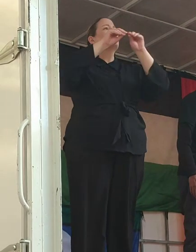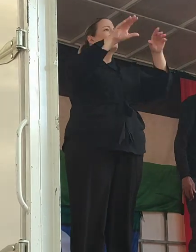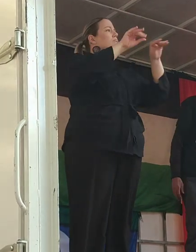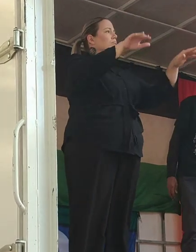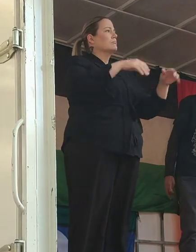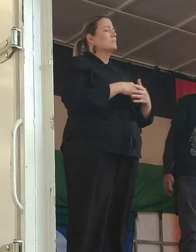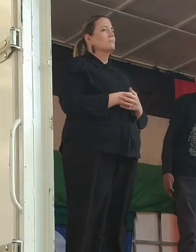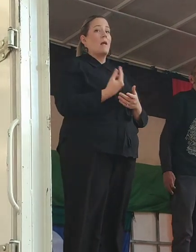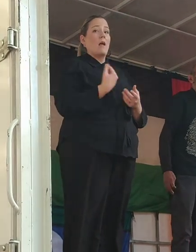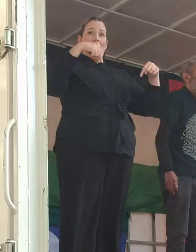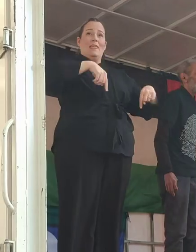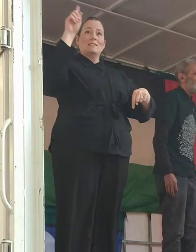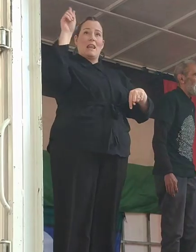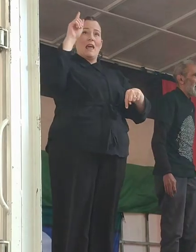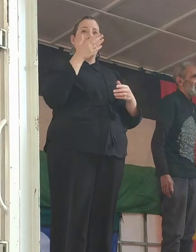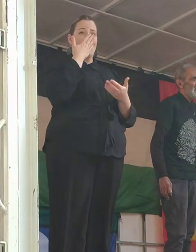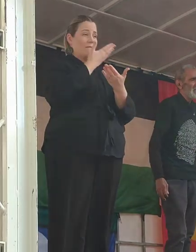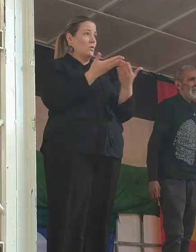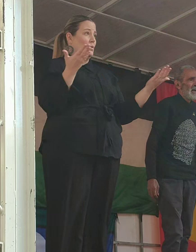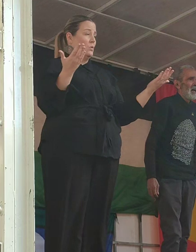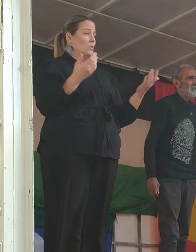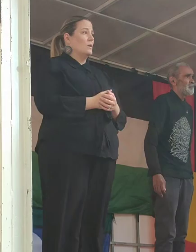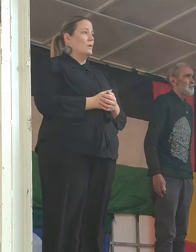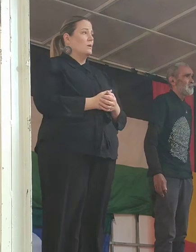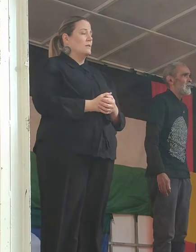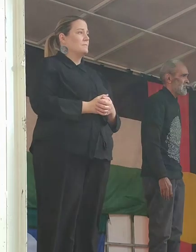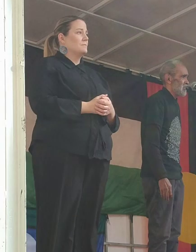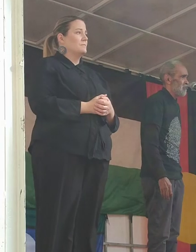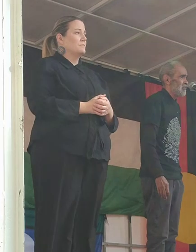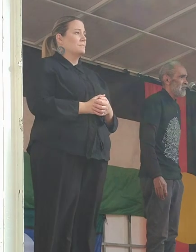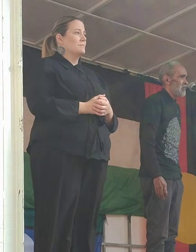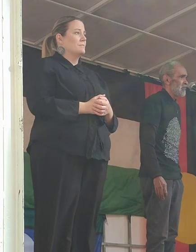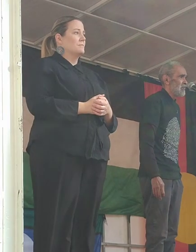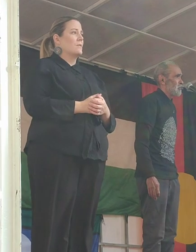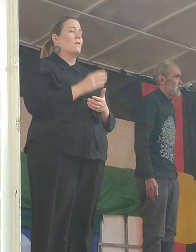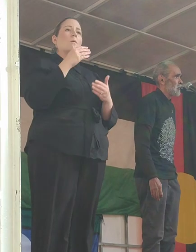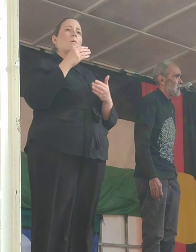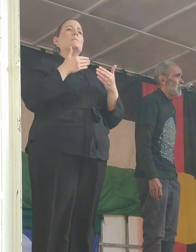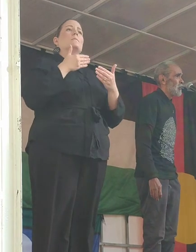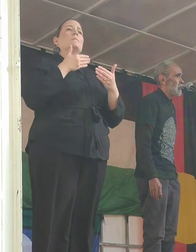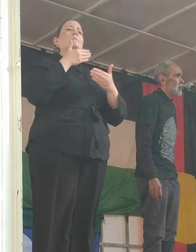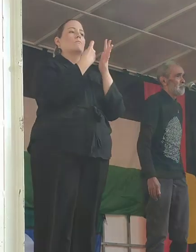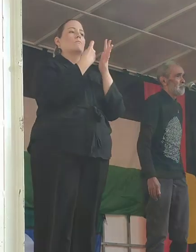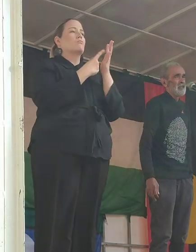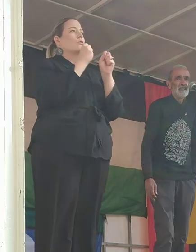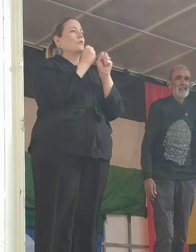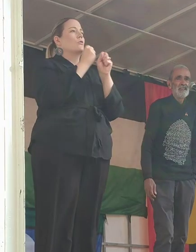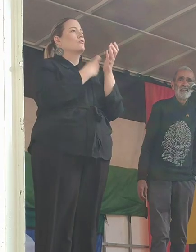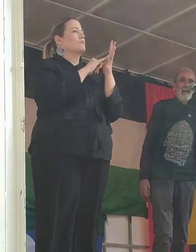today as a part of the progressive Aboriginal